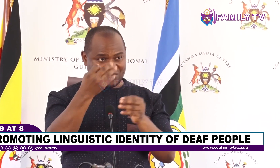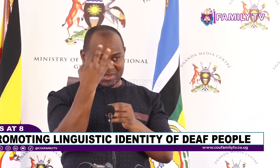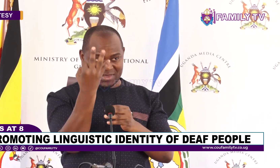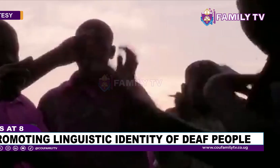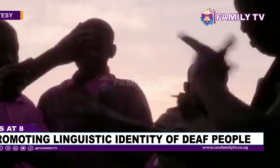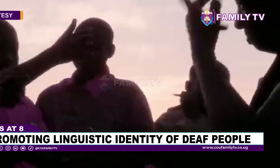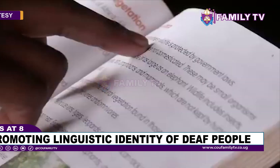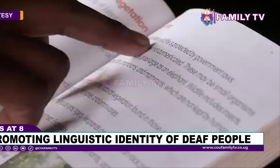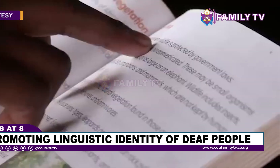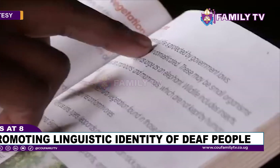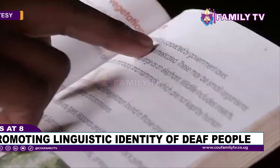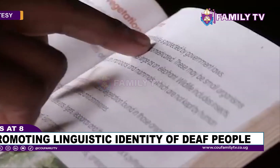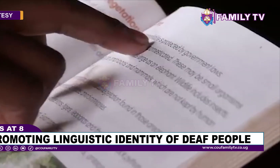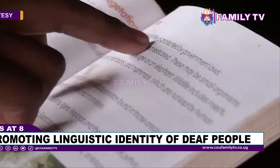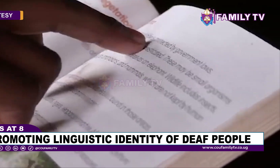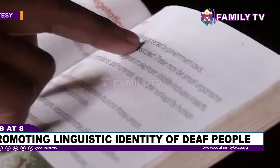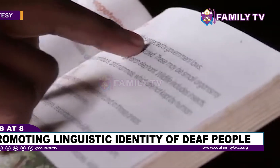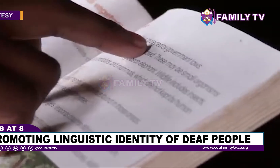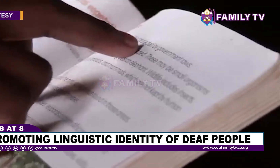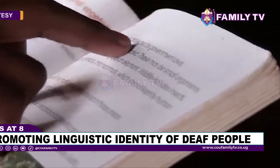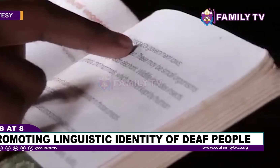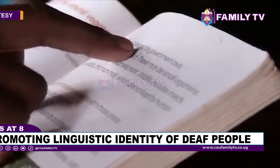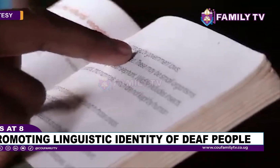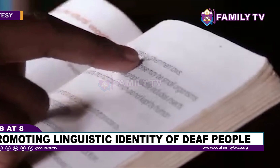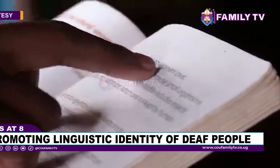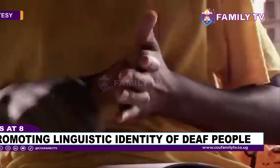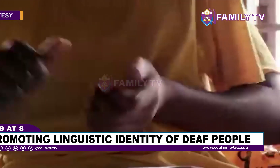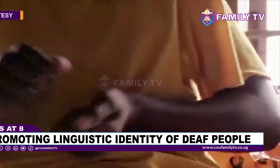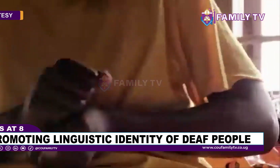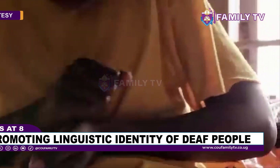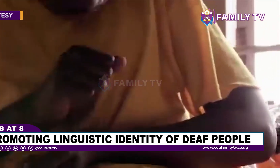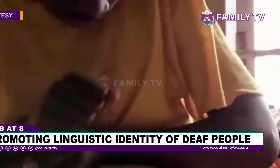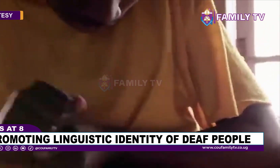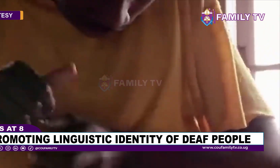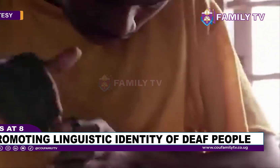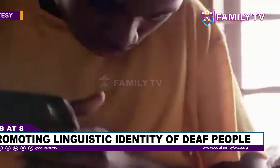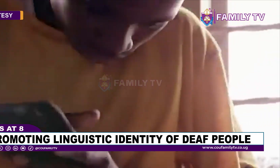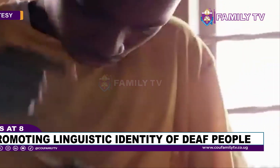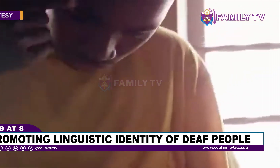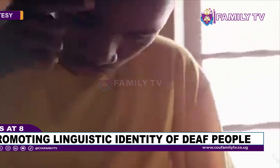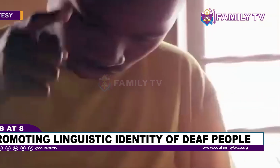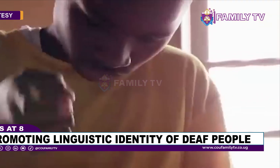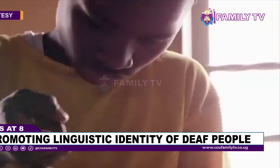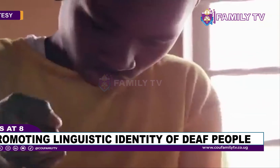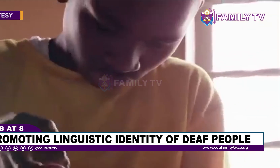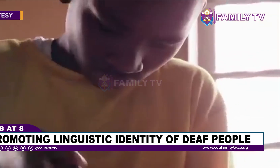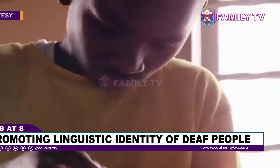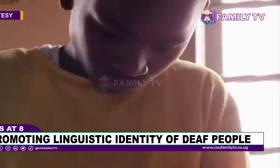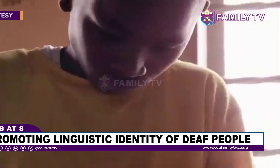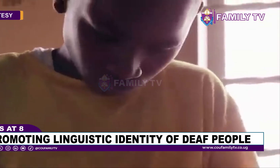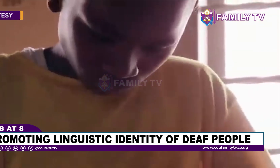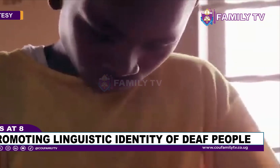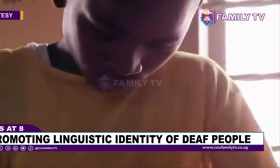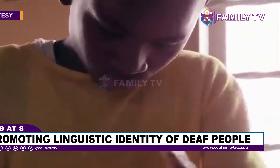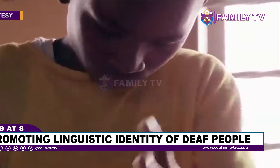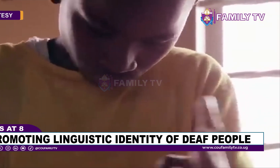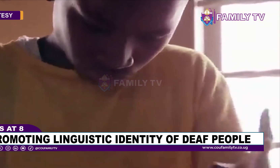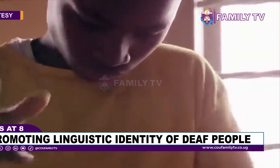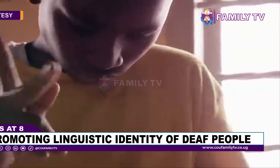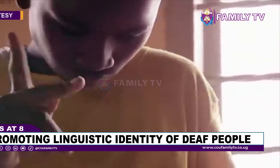He states that the deaf as a community have been neglected and people are exploiting the language and using it for different purposes. He suggests